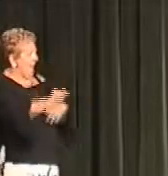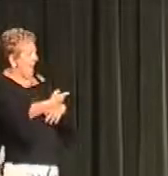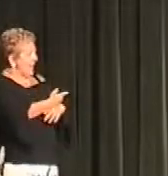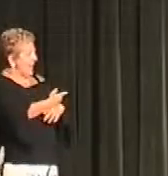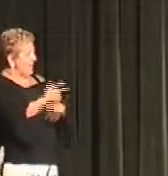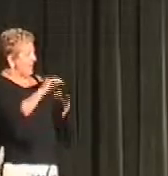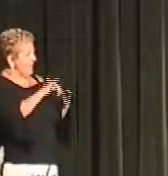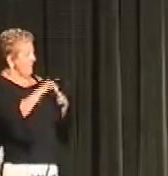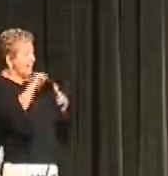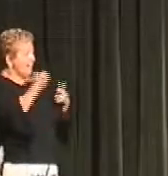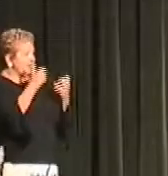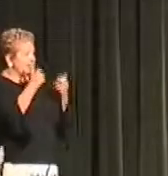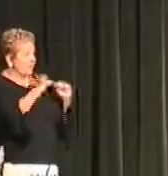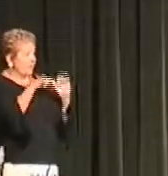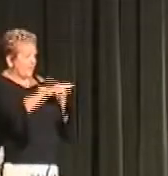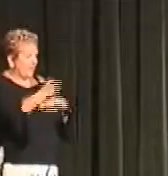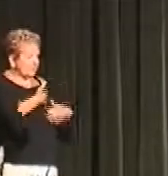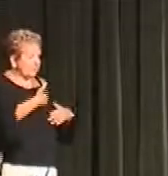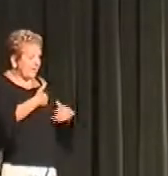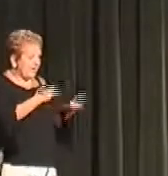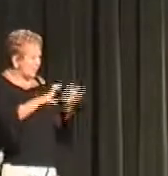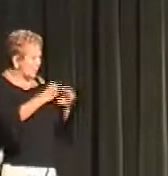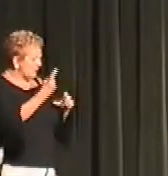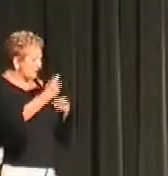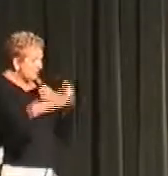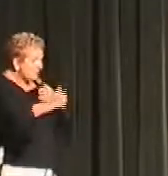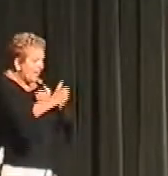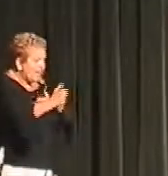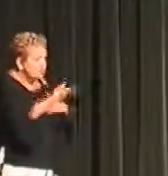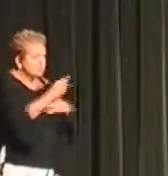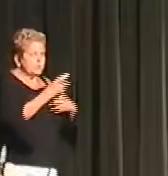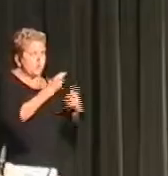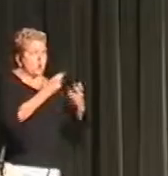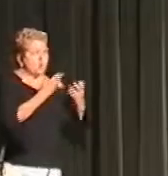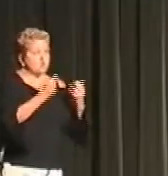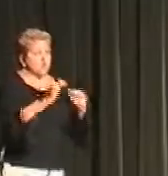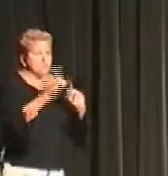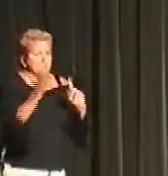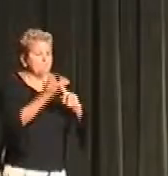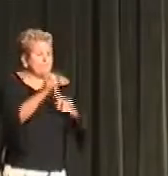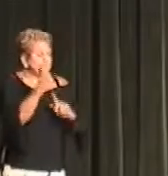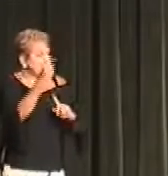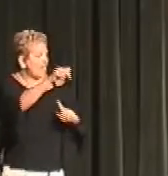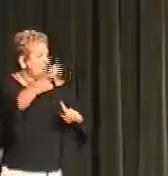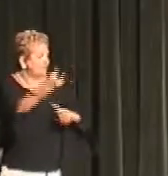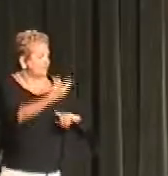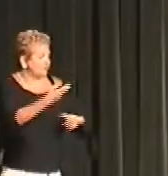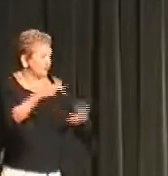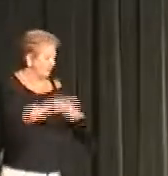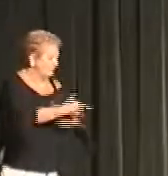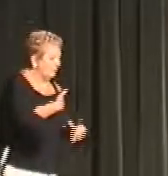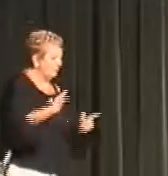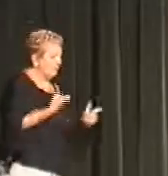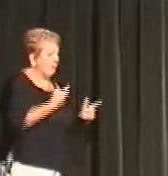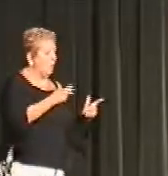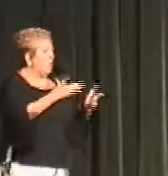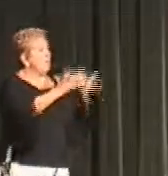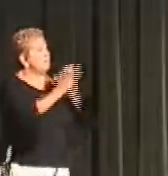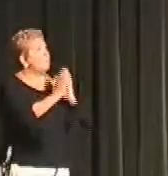I didn't try and take my own life, put myself in a position where someone else would take my life, or pray to a God that I was slowly losing faith in to please